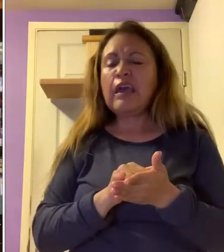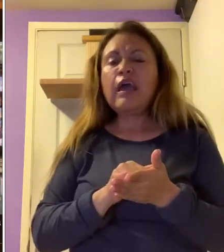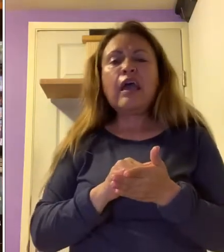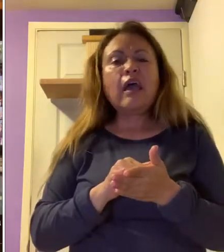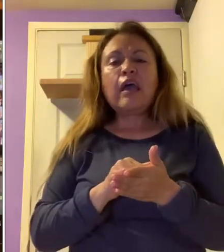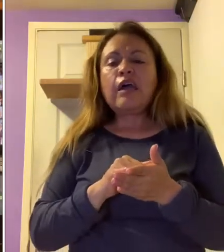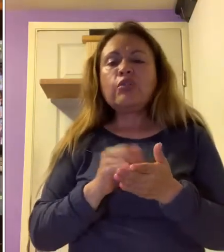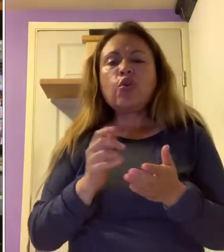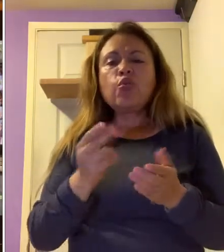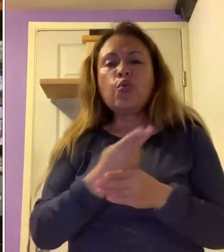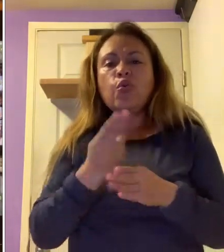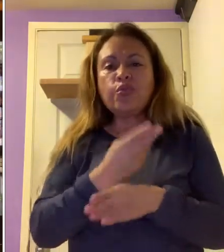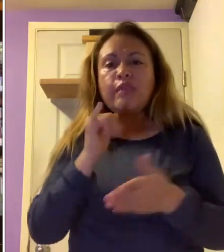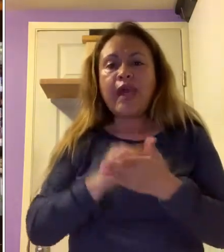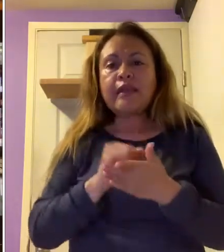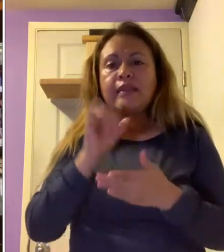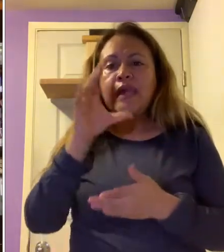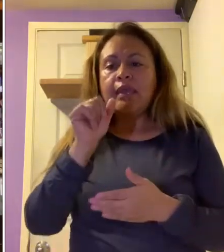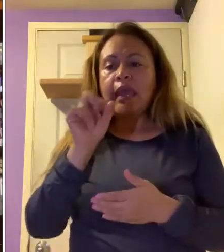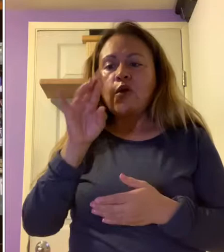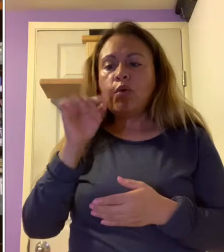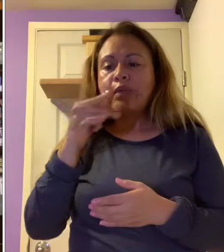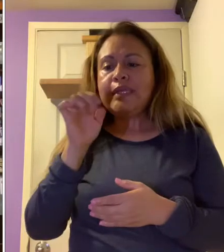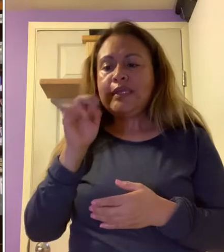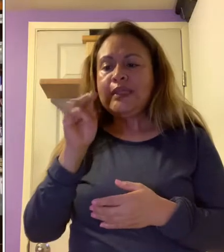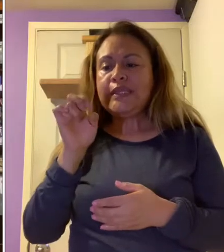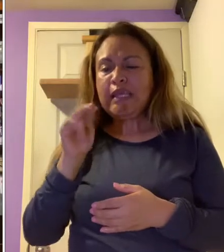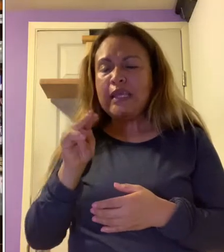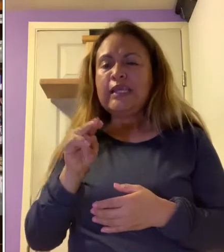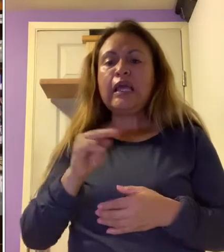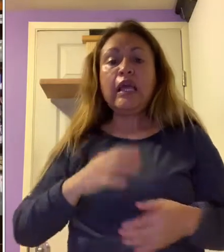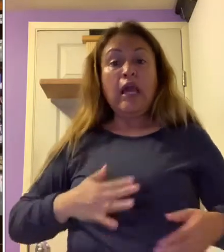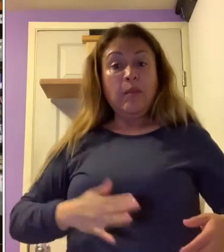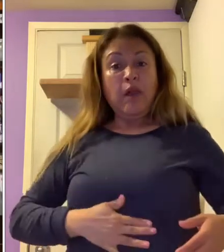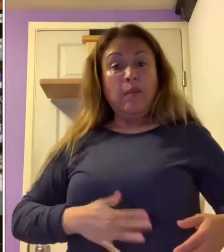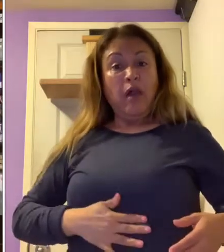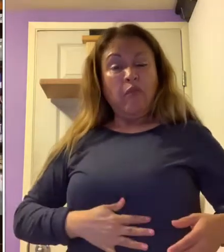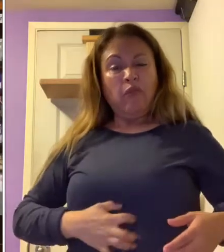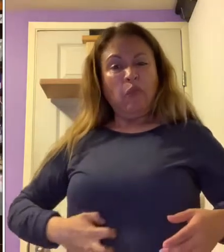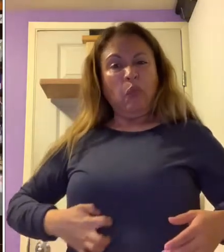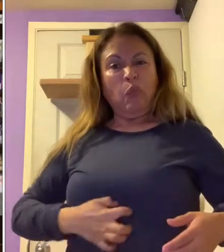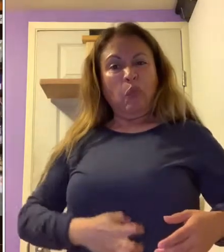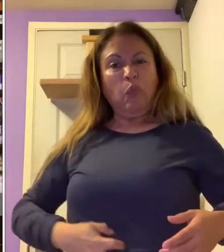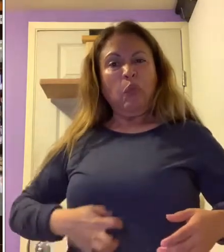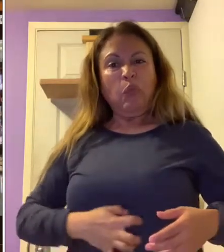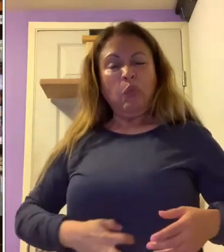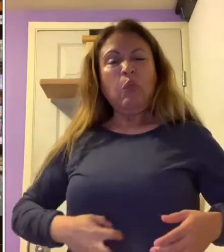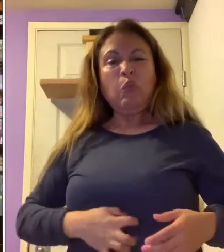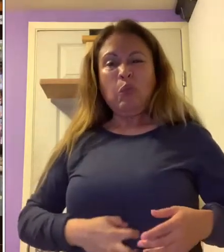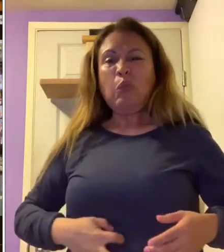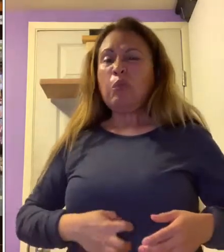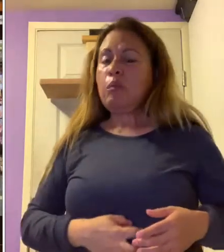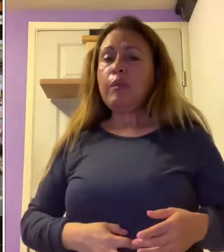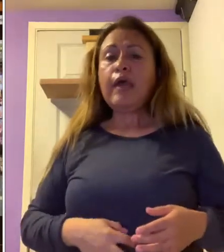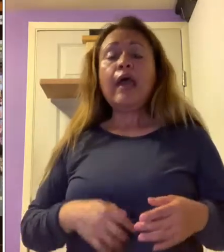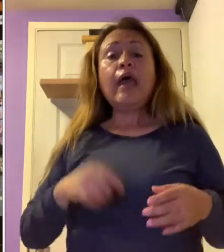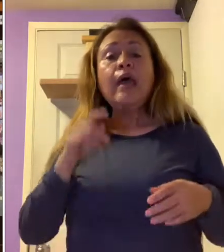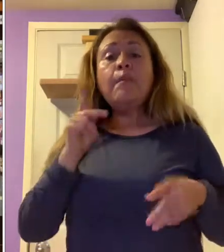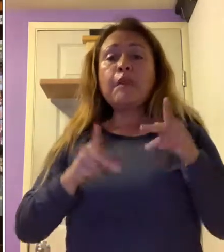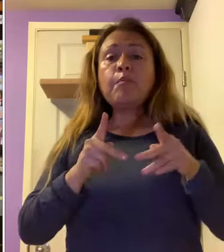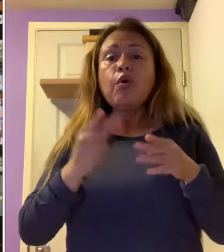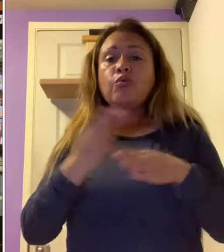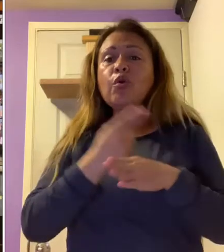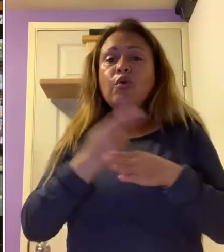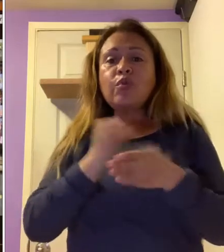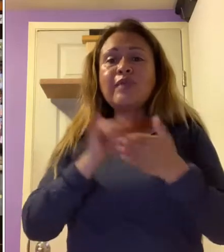a lot of people I know avoid carrageenan because it's a seaweed emulsifier. The problem is it could wreak havoc on your stomach and your intestines. And I know plenty of